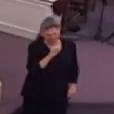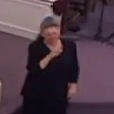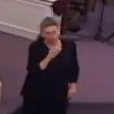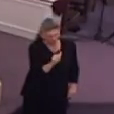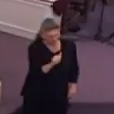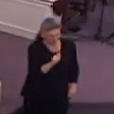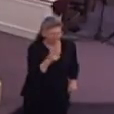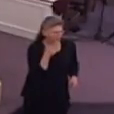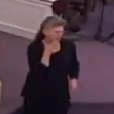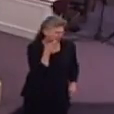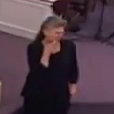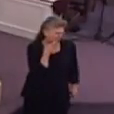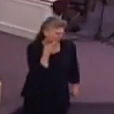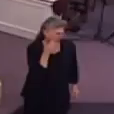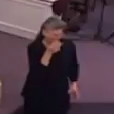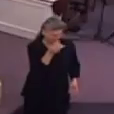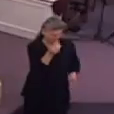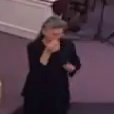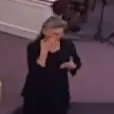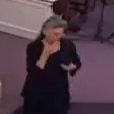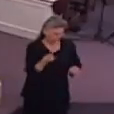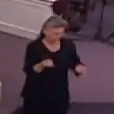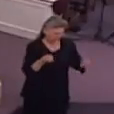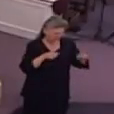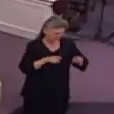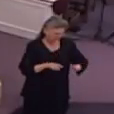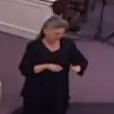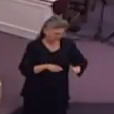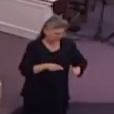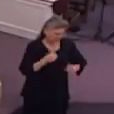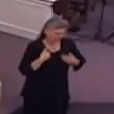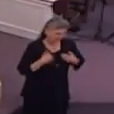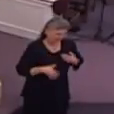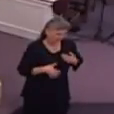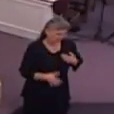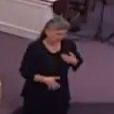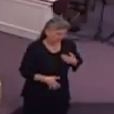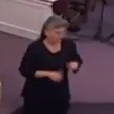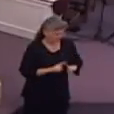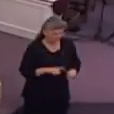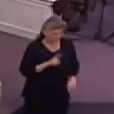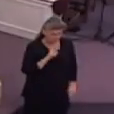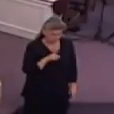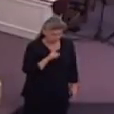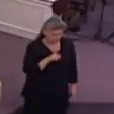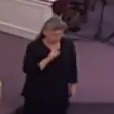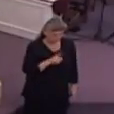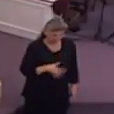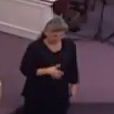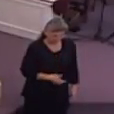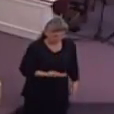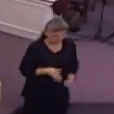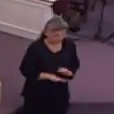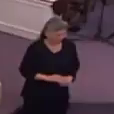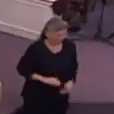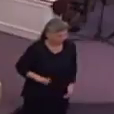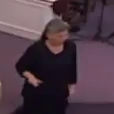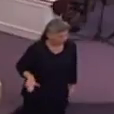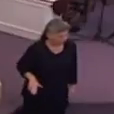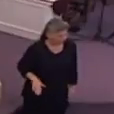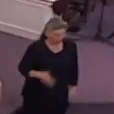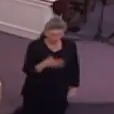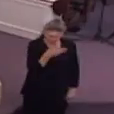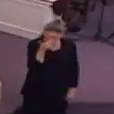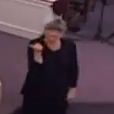news came that she was going to have a child, but she did have the child. And so we forget about those folks who have a mixture